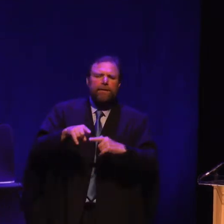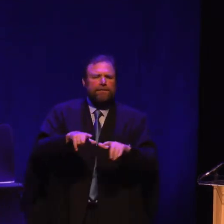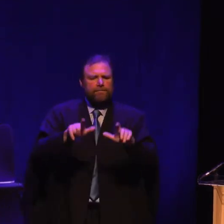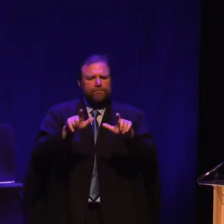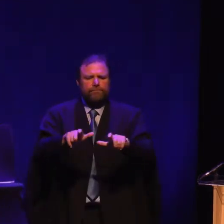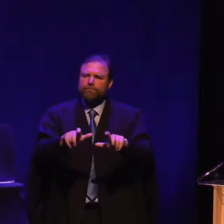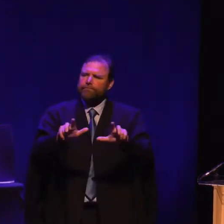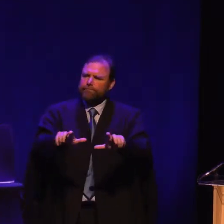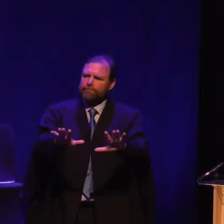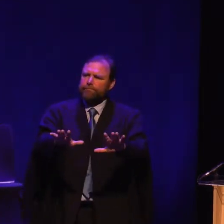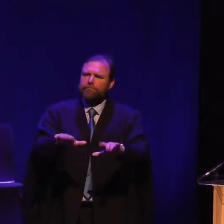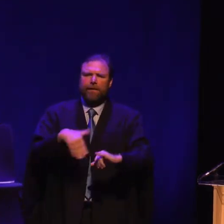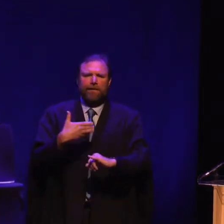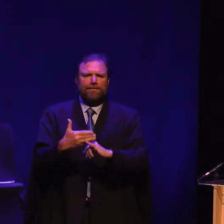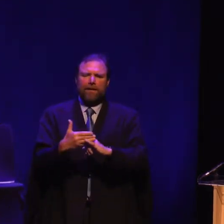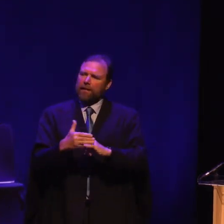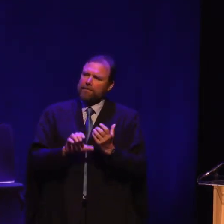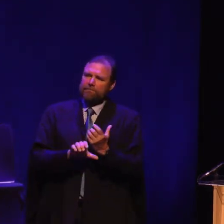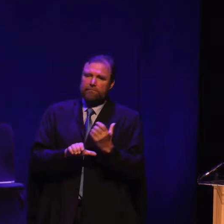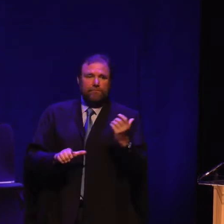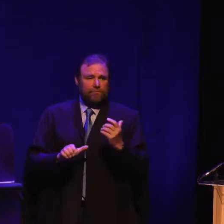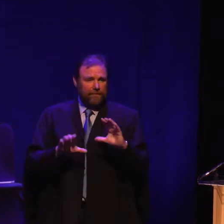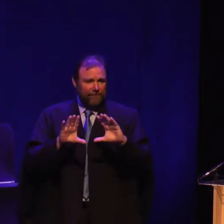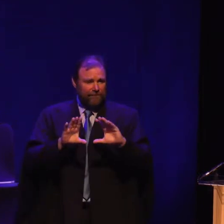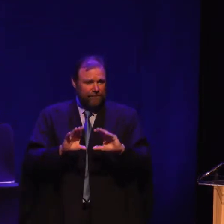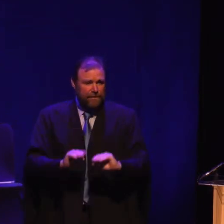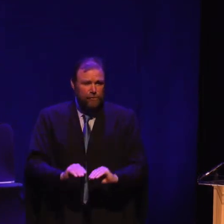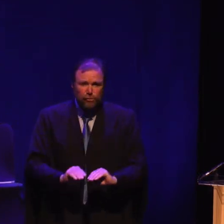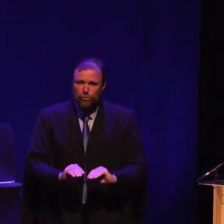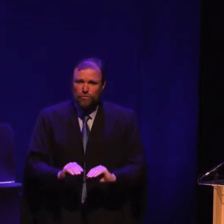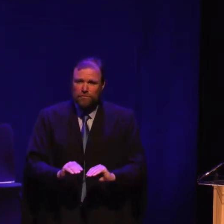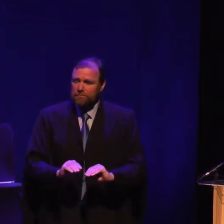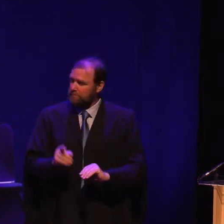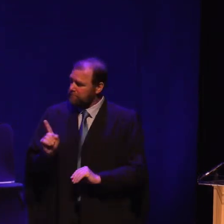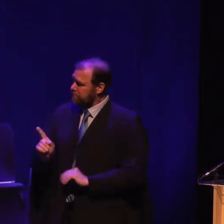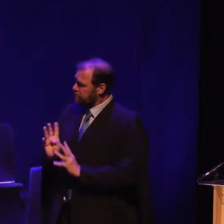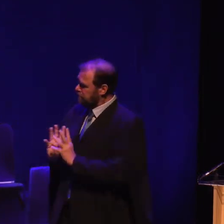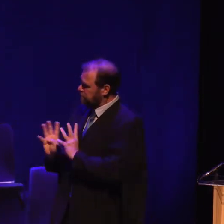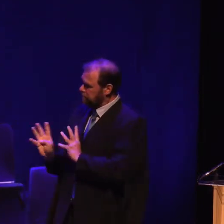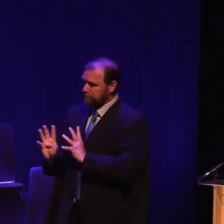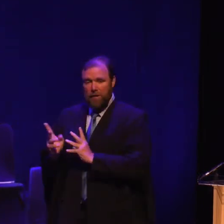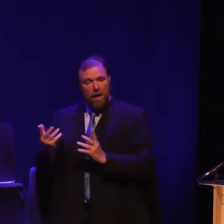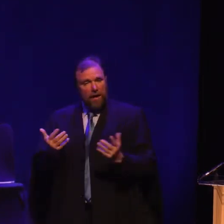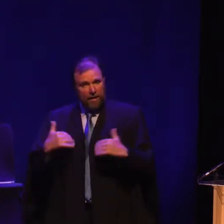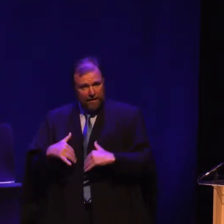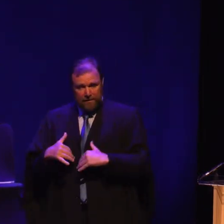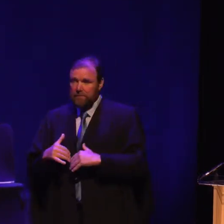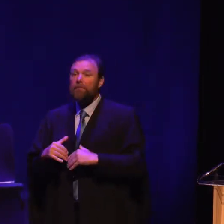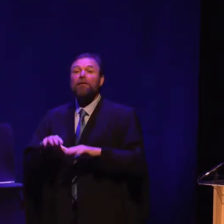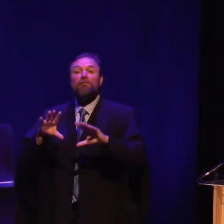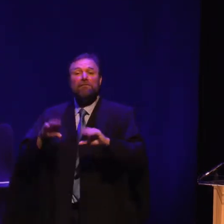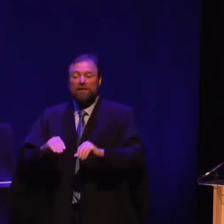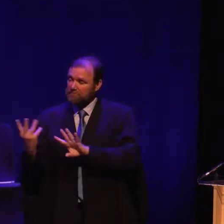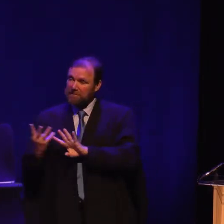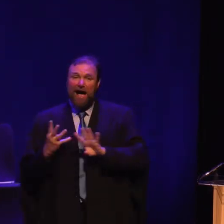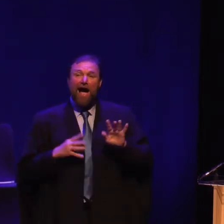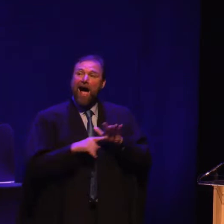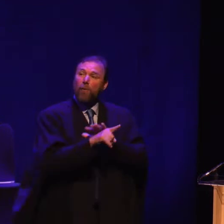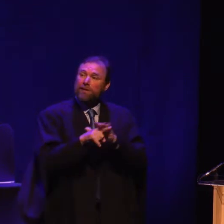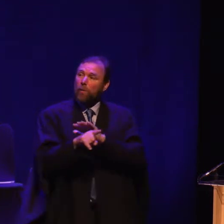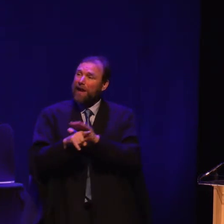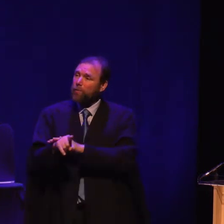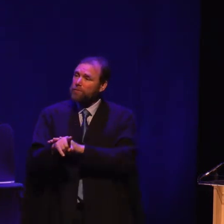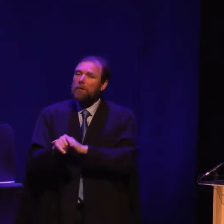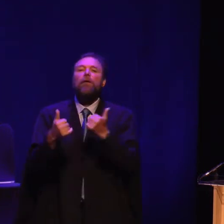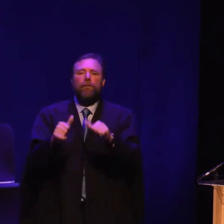seats until the conclusion of the ceremony and the stage party has processed out. Let's show our